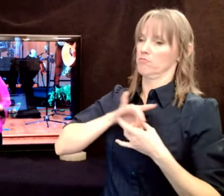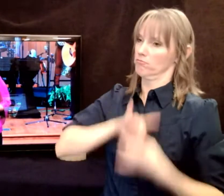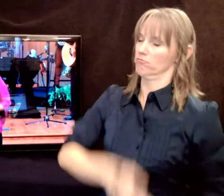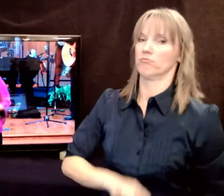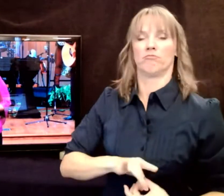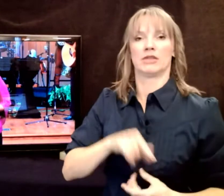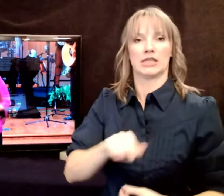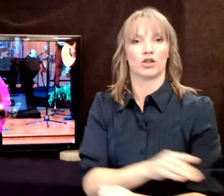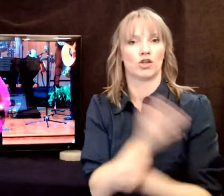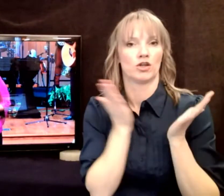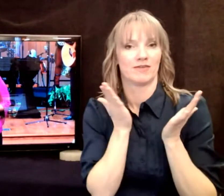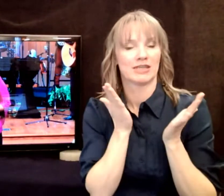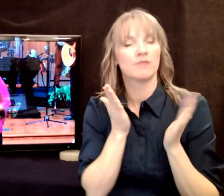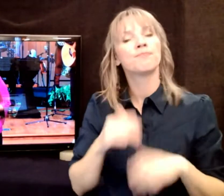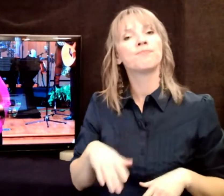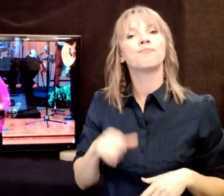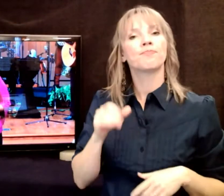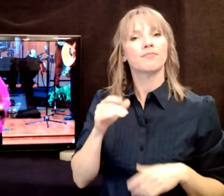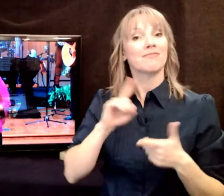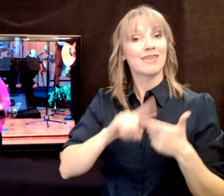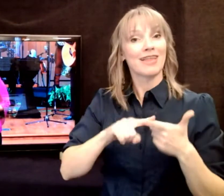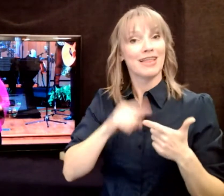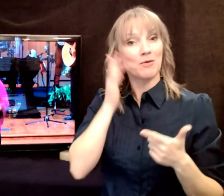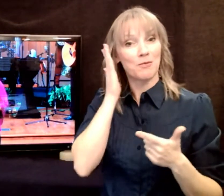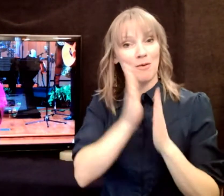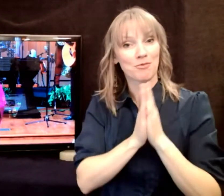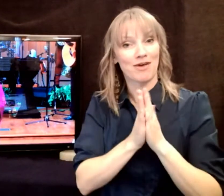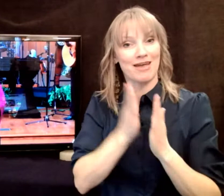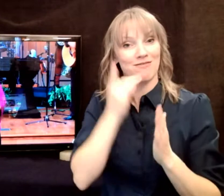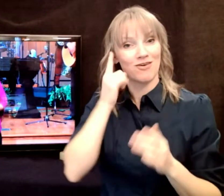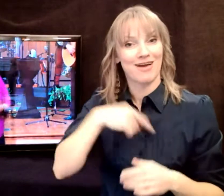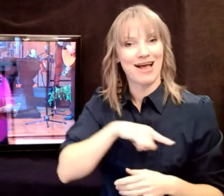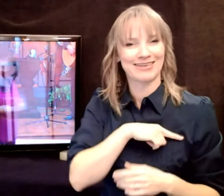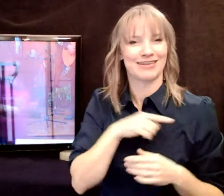So lots of music for that, and then he's going to pray us in. So let's do that now.